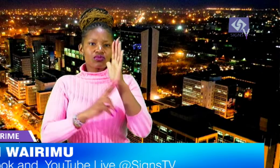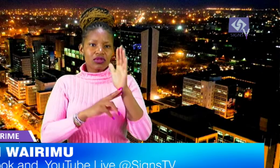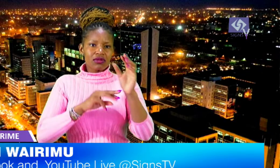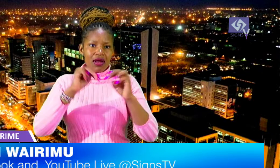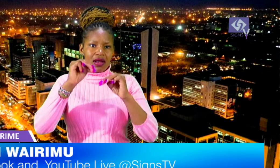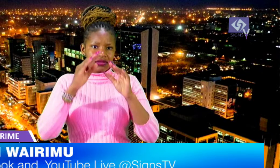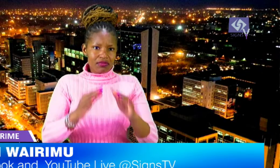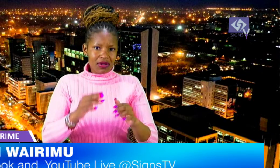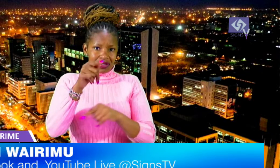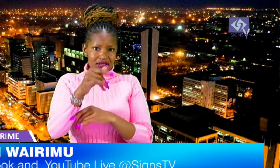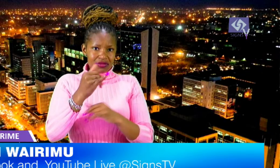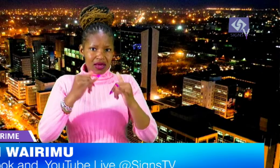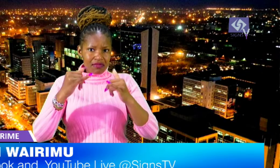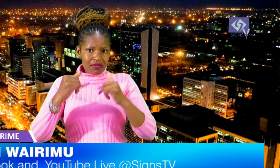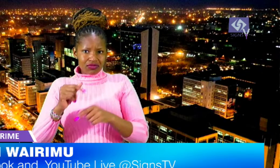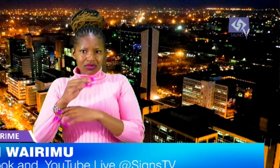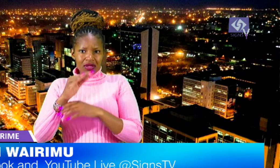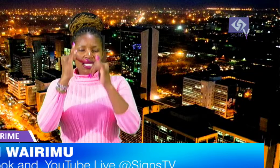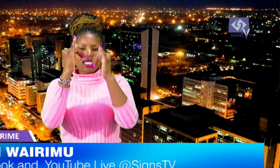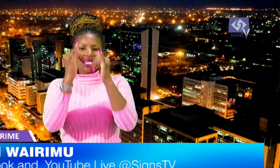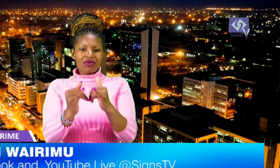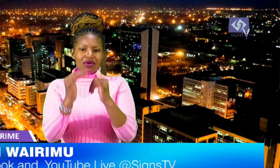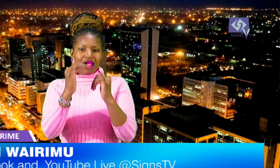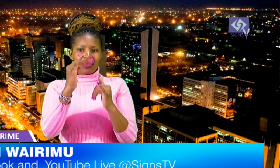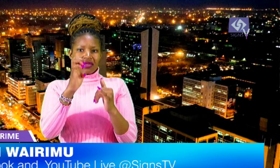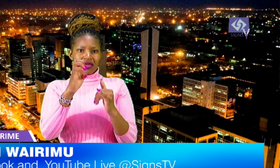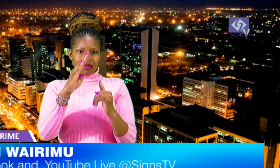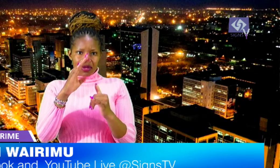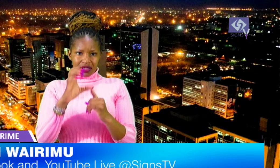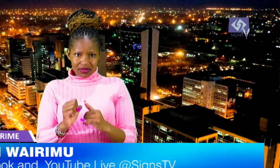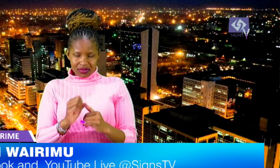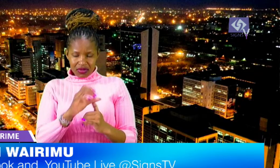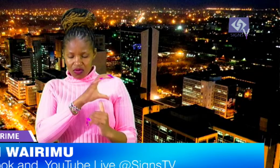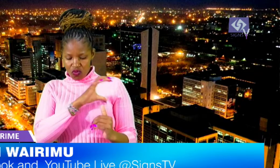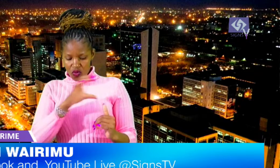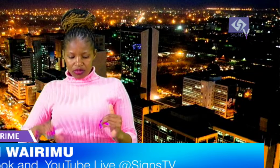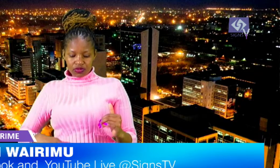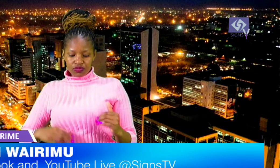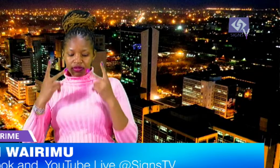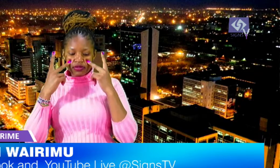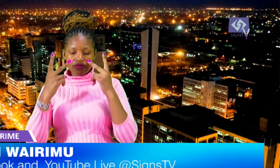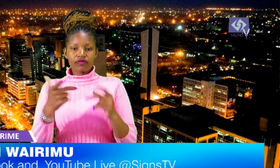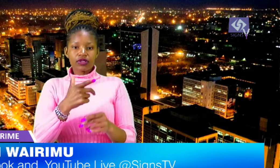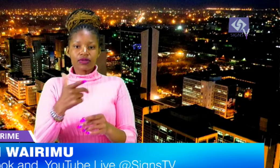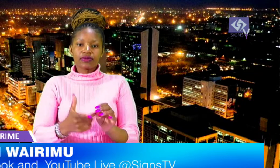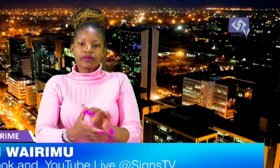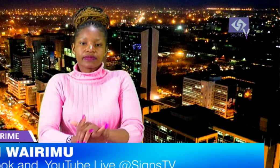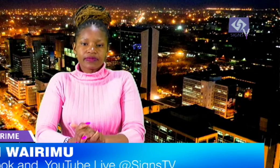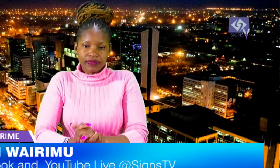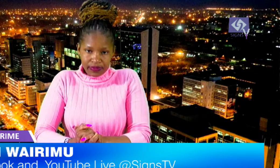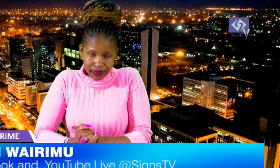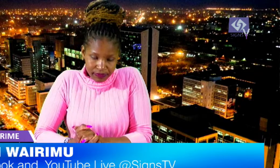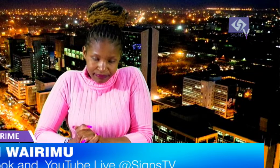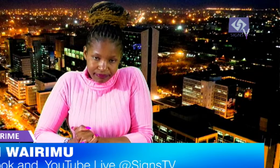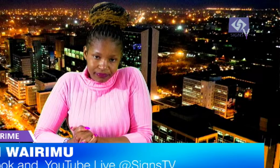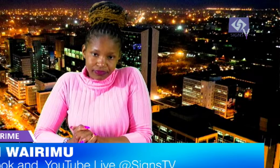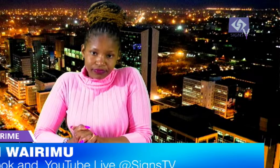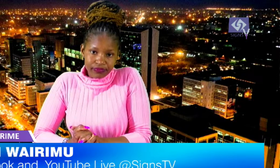legislator affirmed his support for a recent High Court ruling mandating the immense